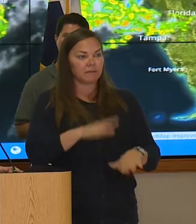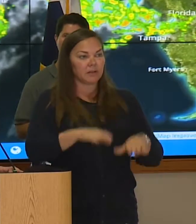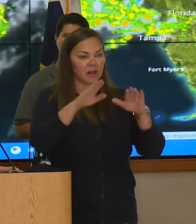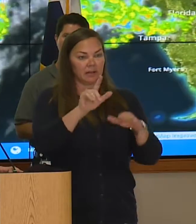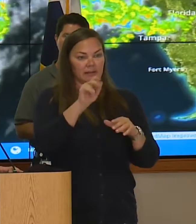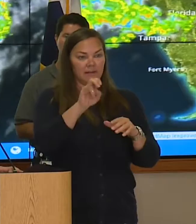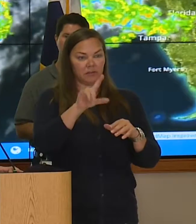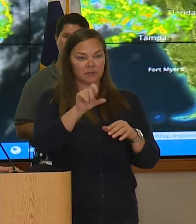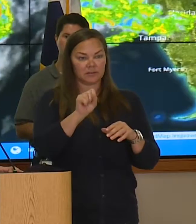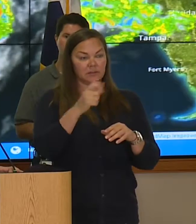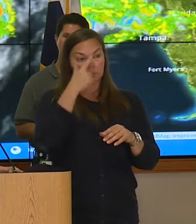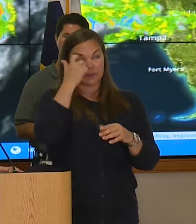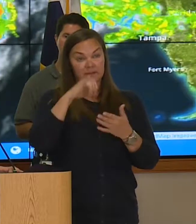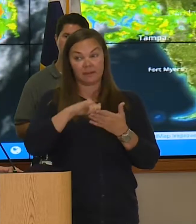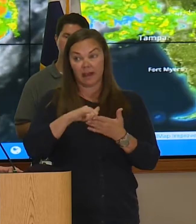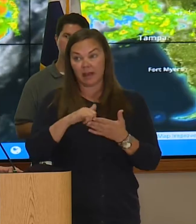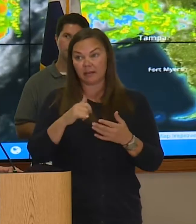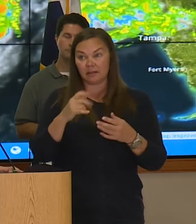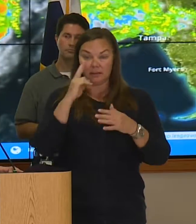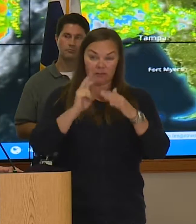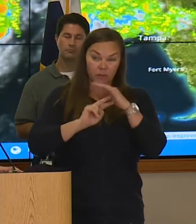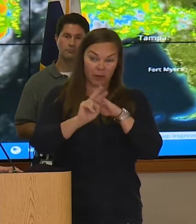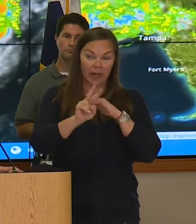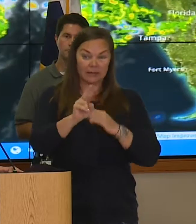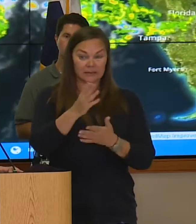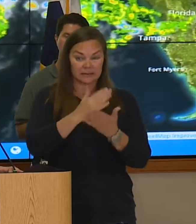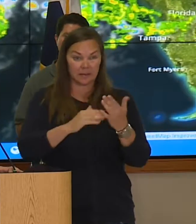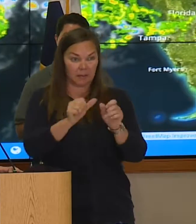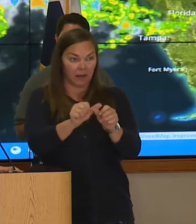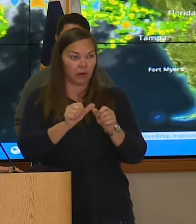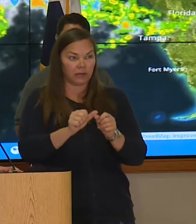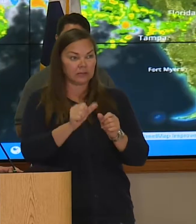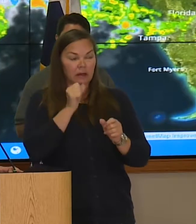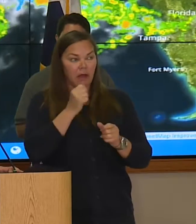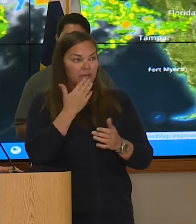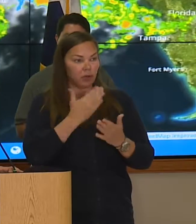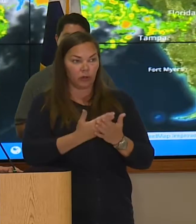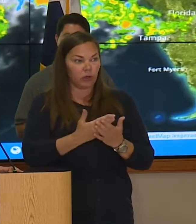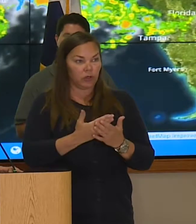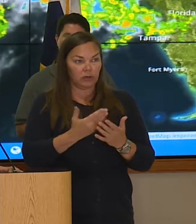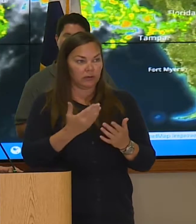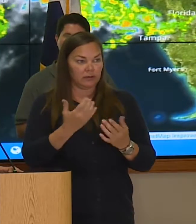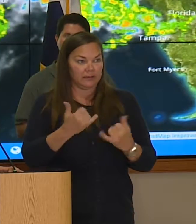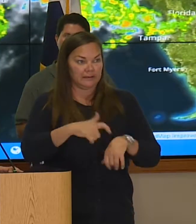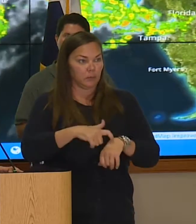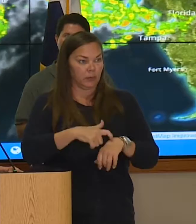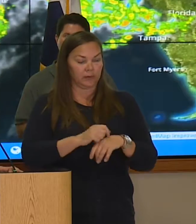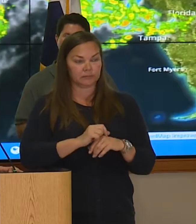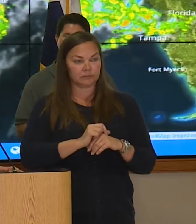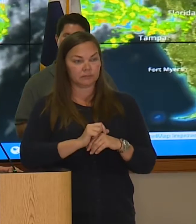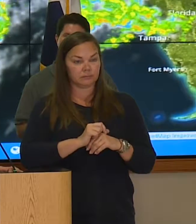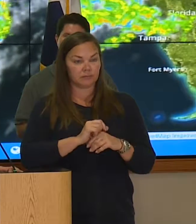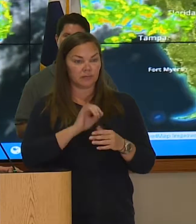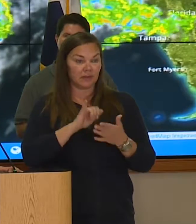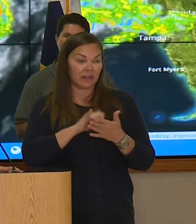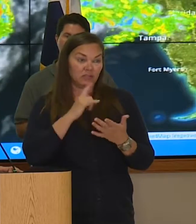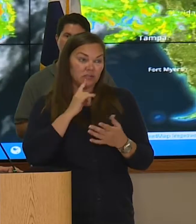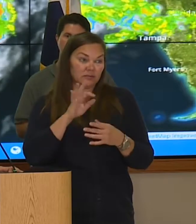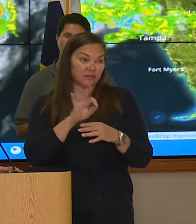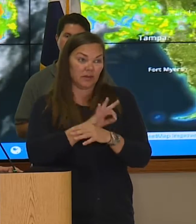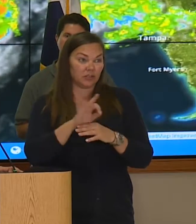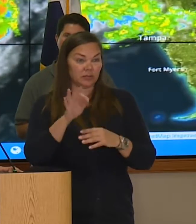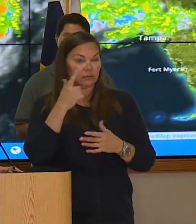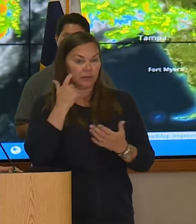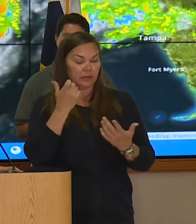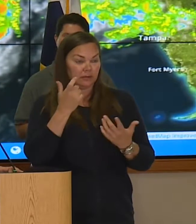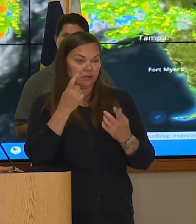because of that, the forecasts in some places are not very good at this point. And that's just a function of the fact that